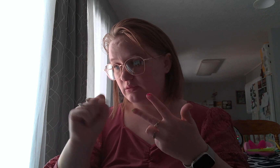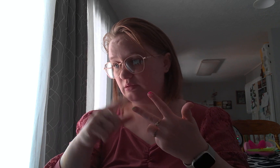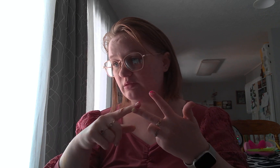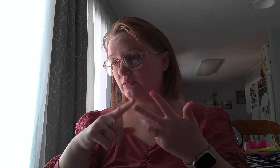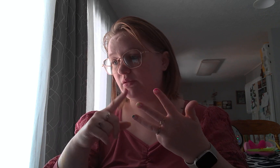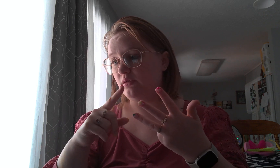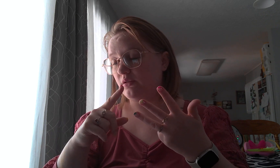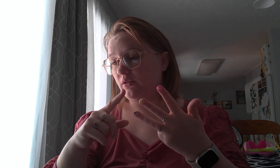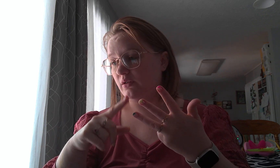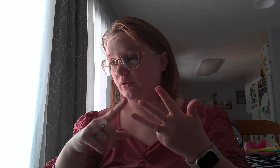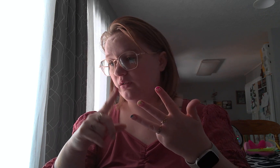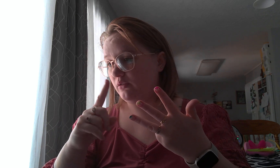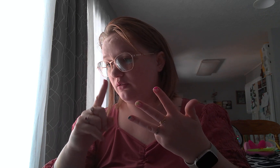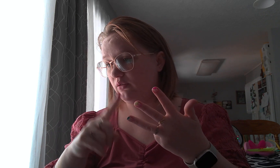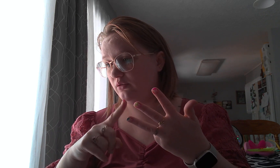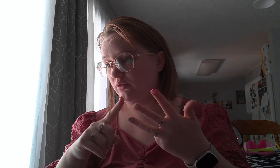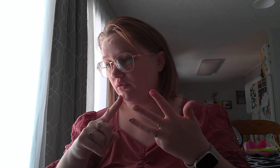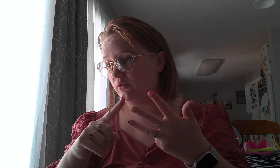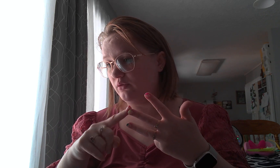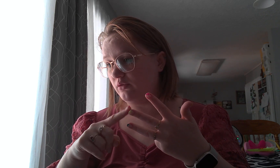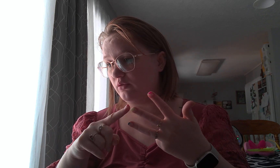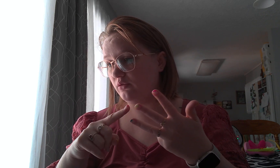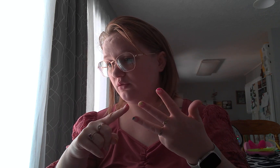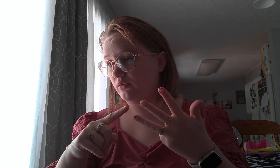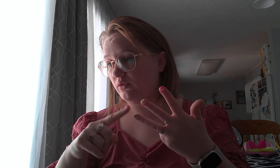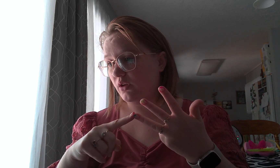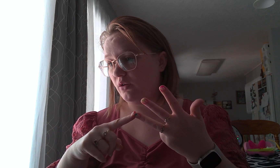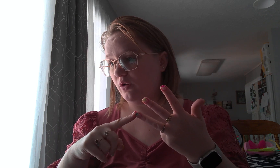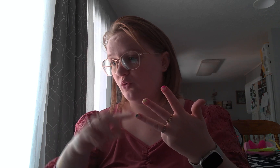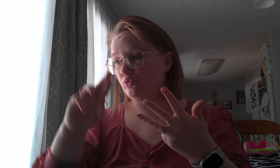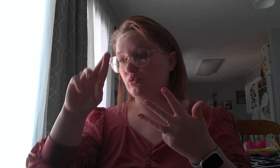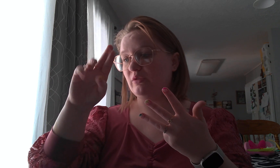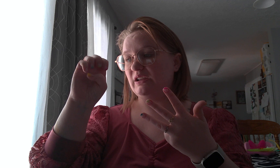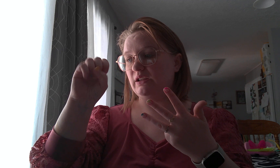did I read or research tools